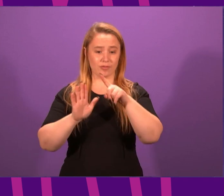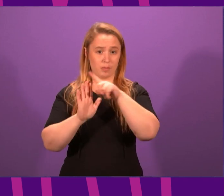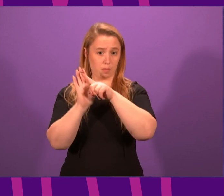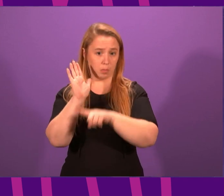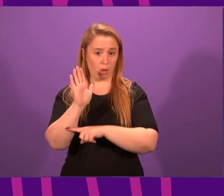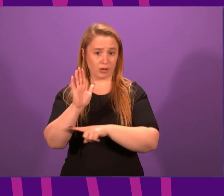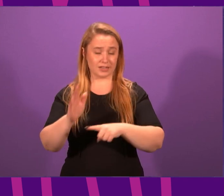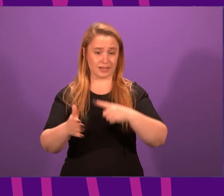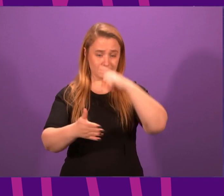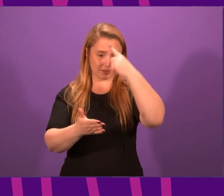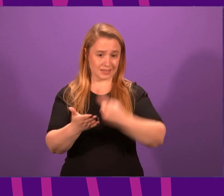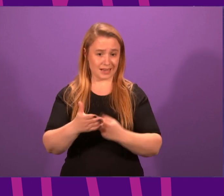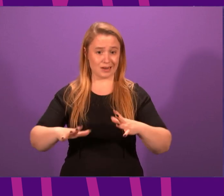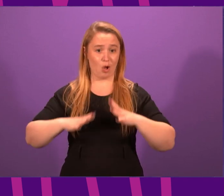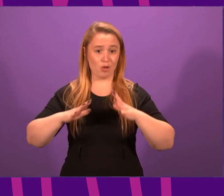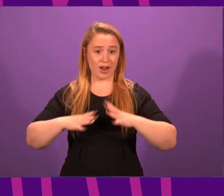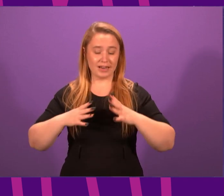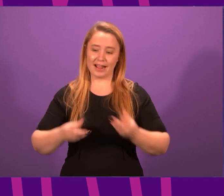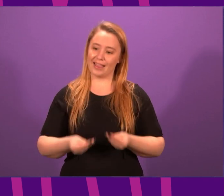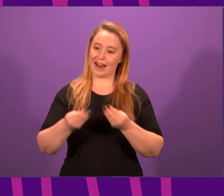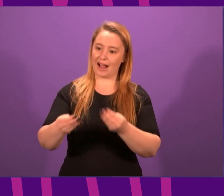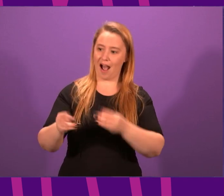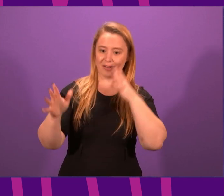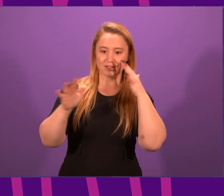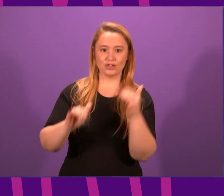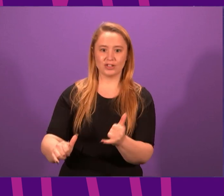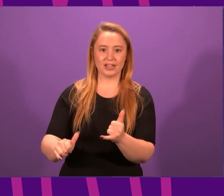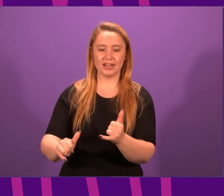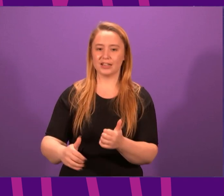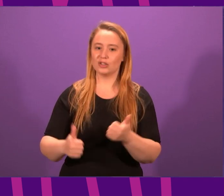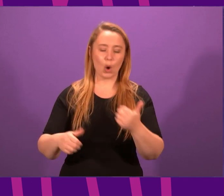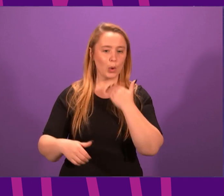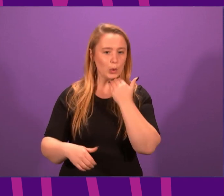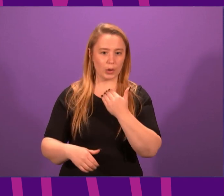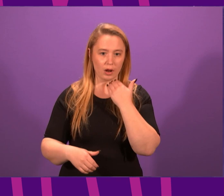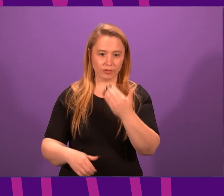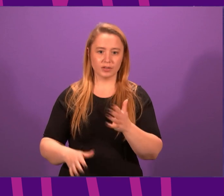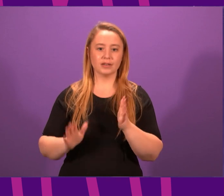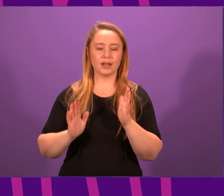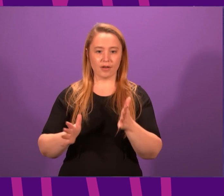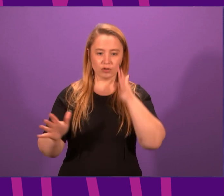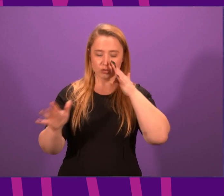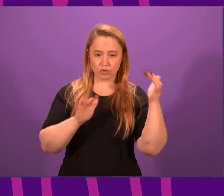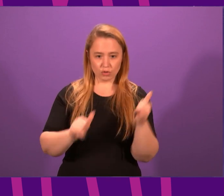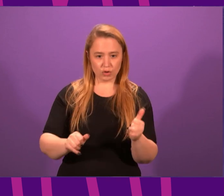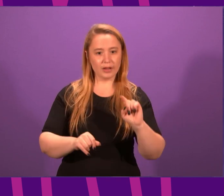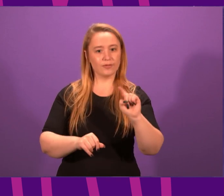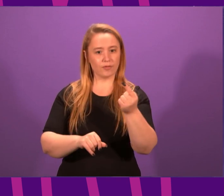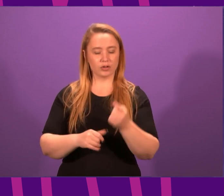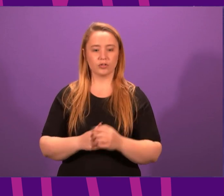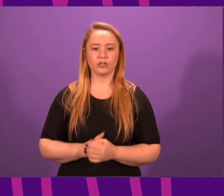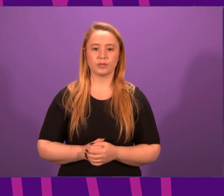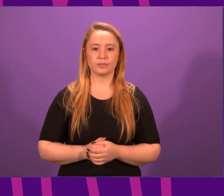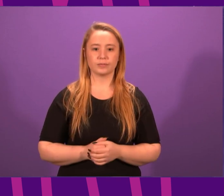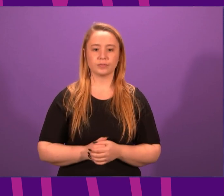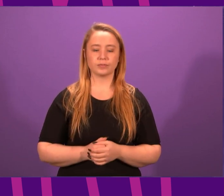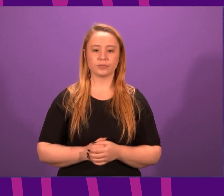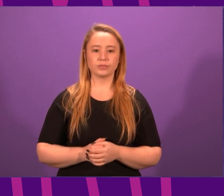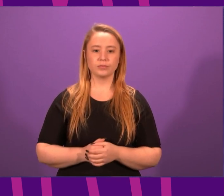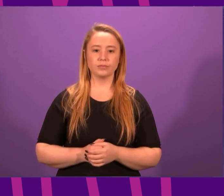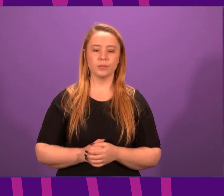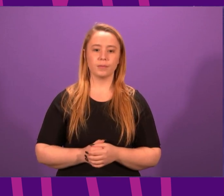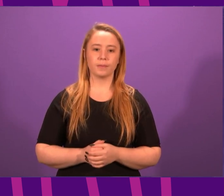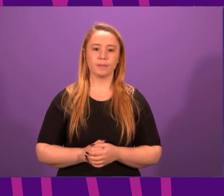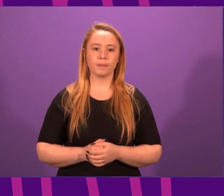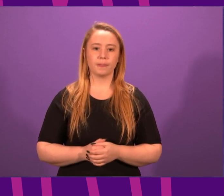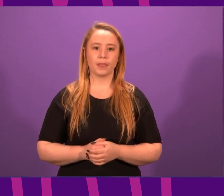already. But these issues of process are for inside these walls. I think most